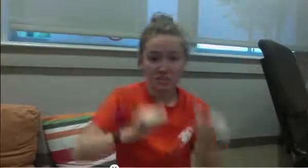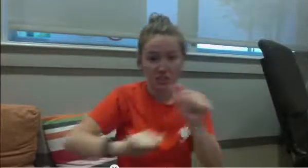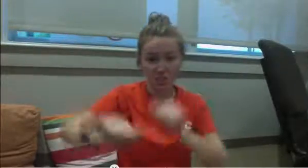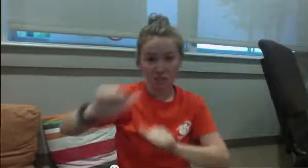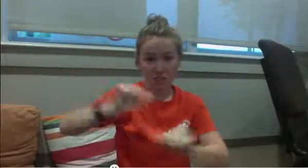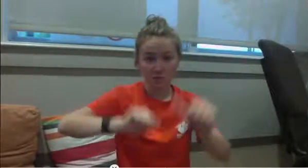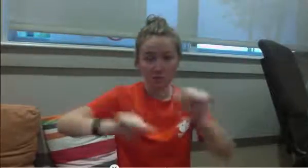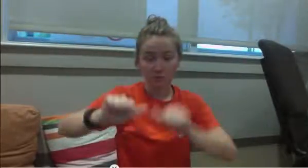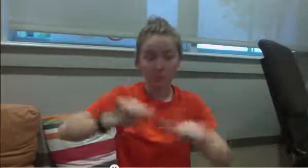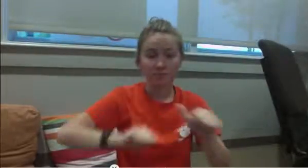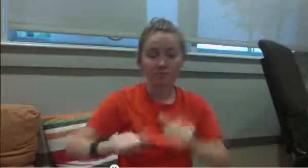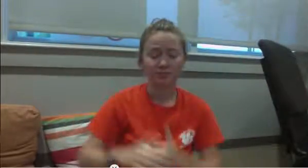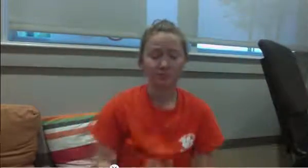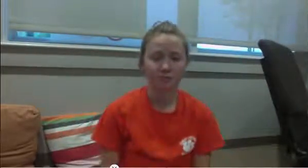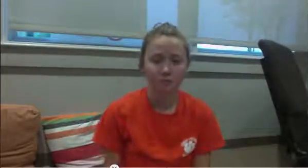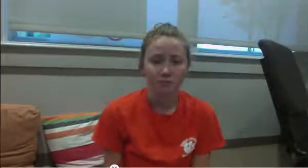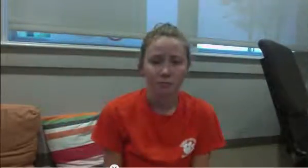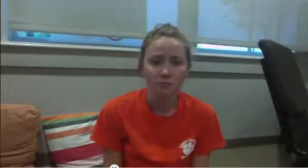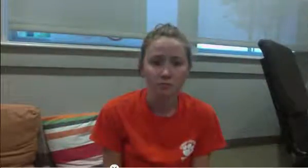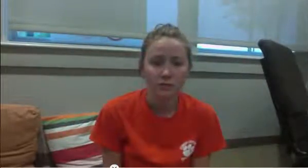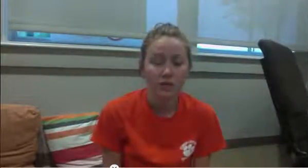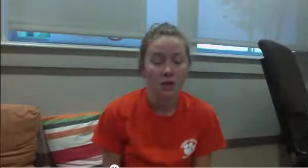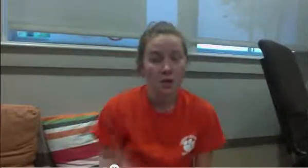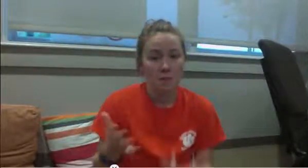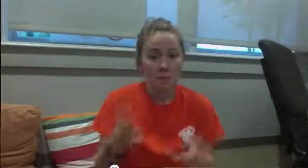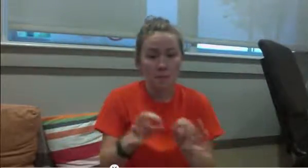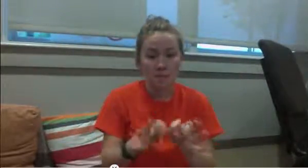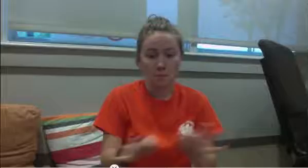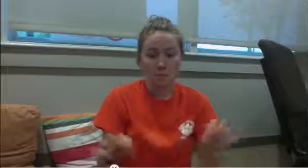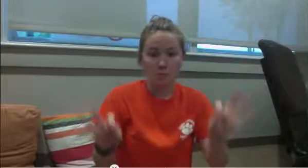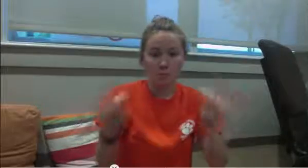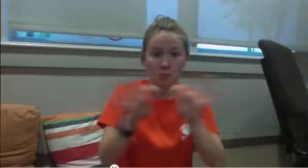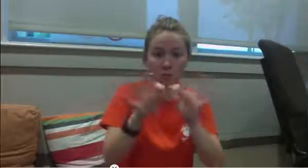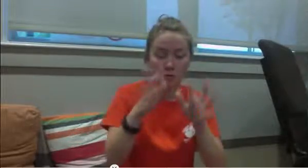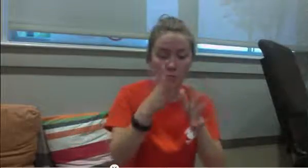about space for scientists.